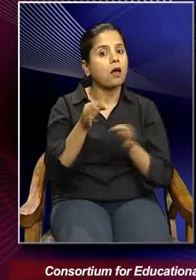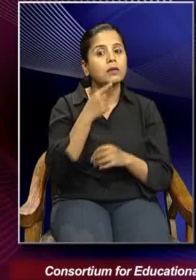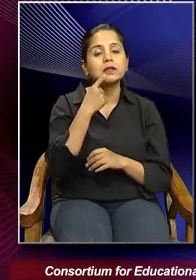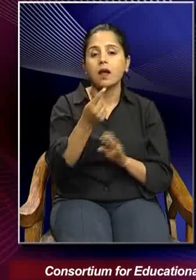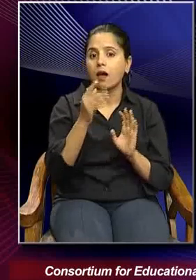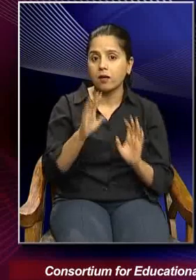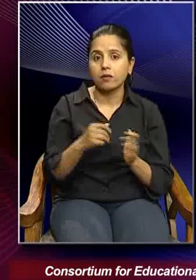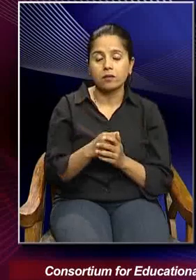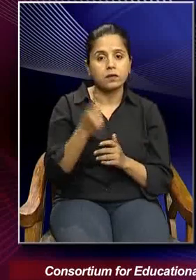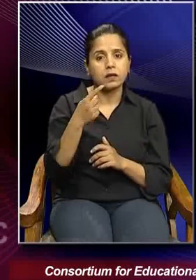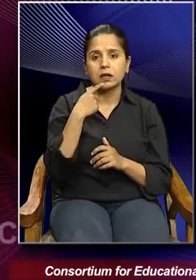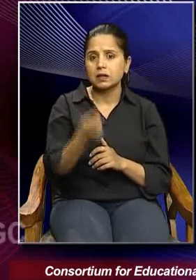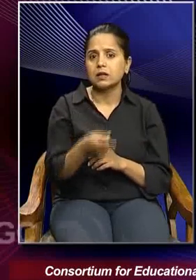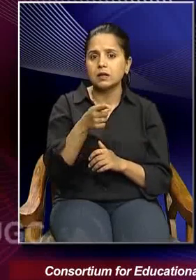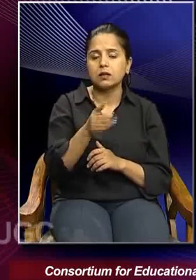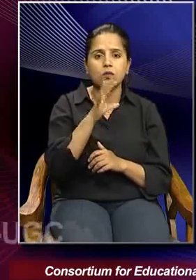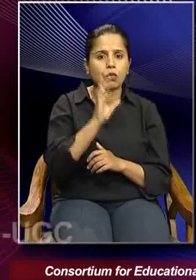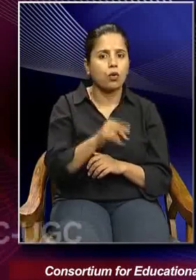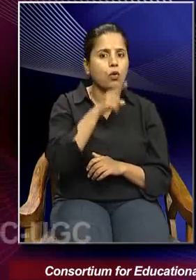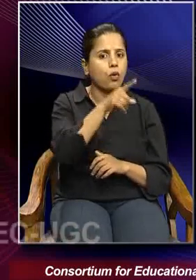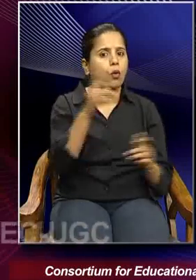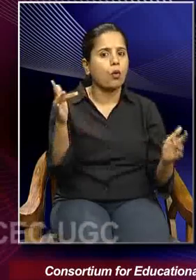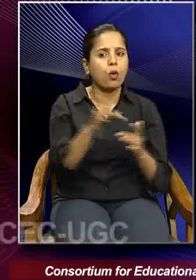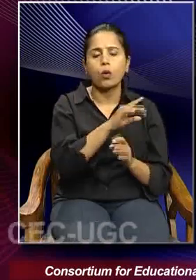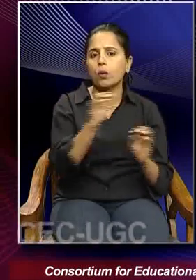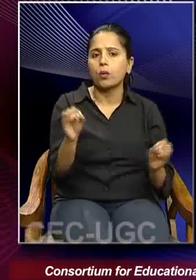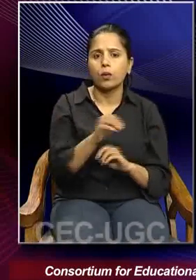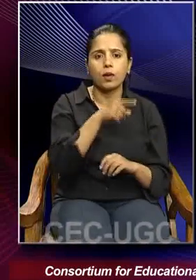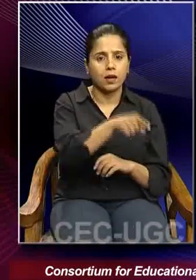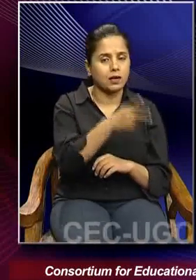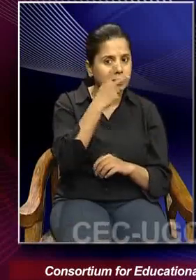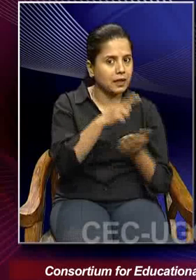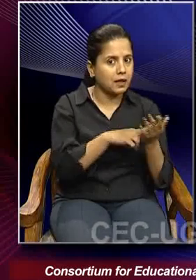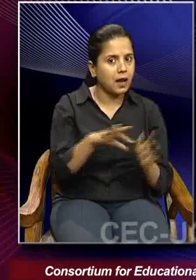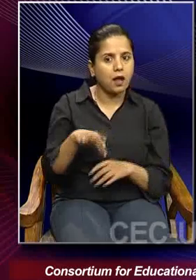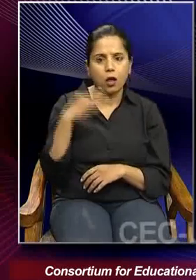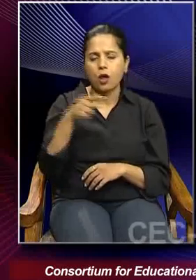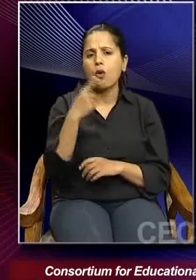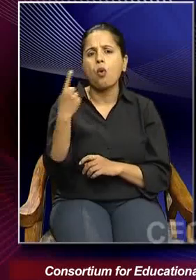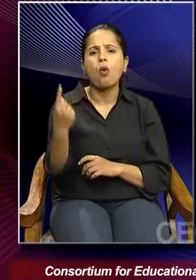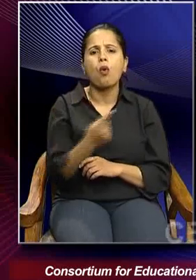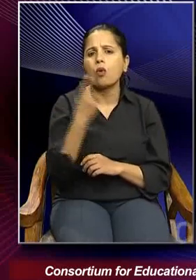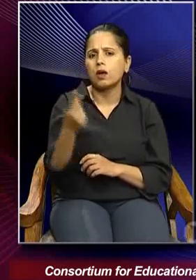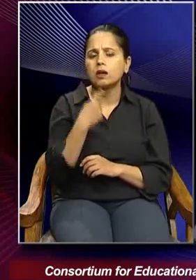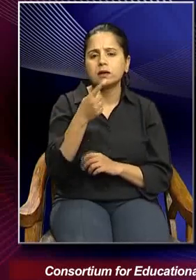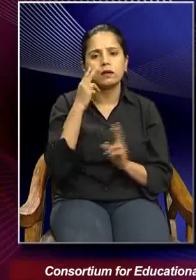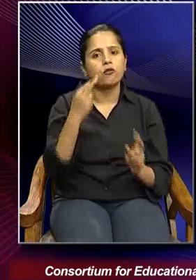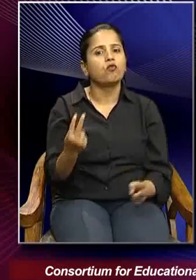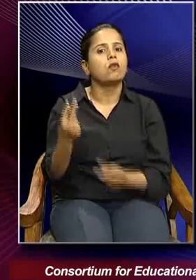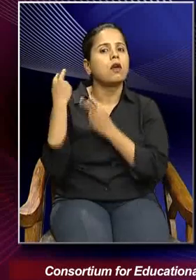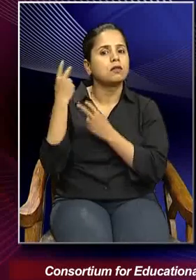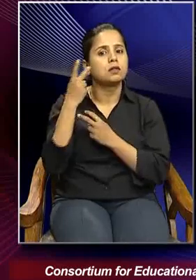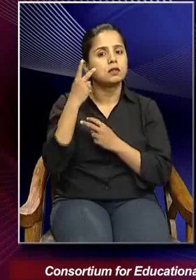that, it's not the actual contact between the Purush and the Prakriti, it's just the reflection of